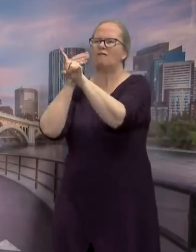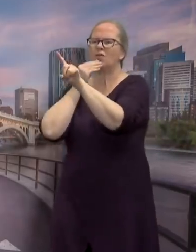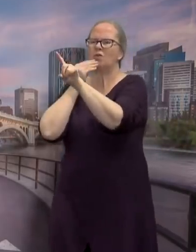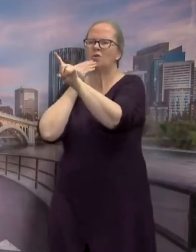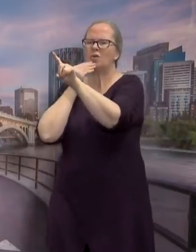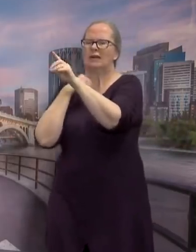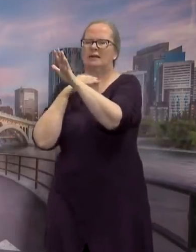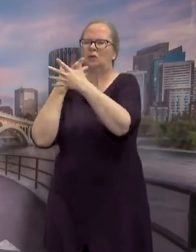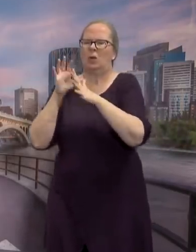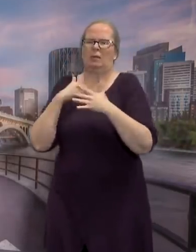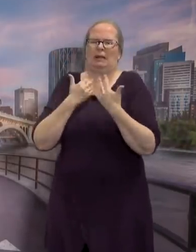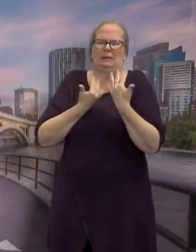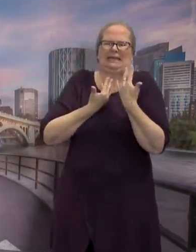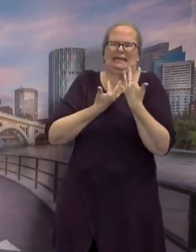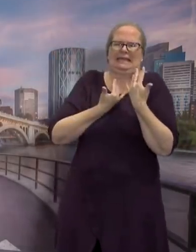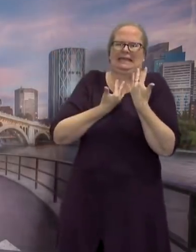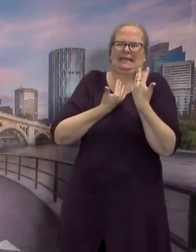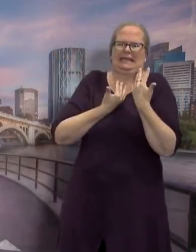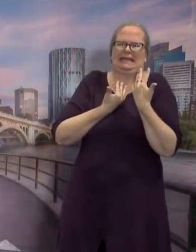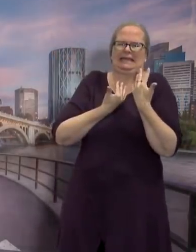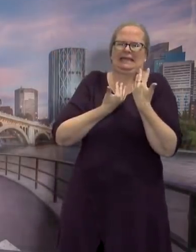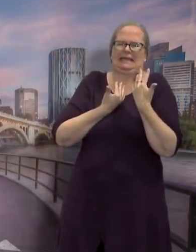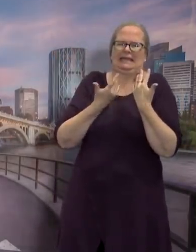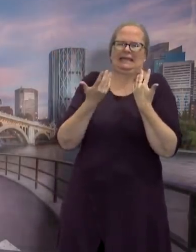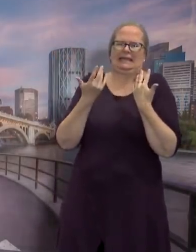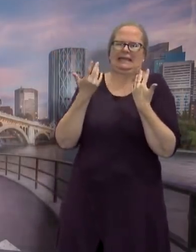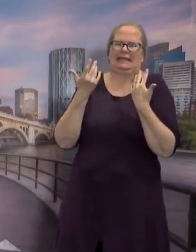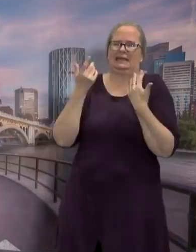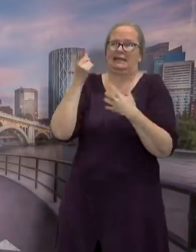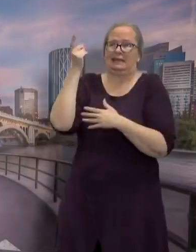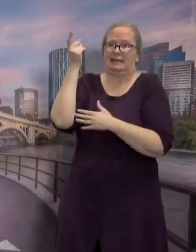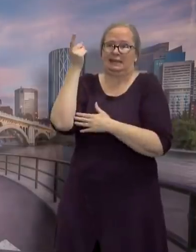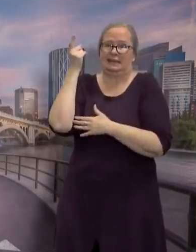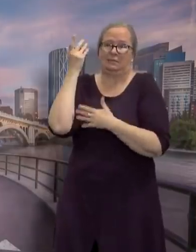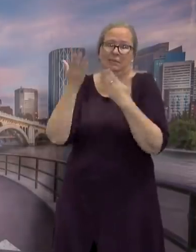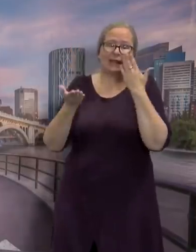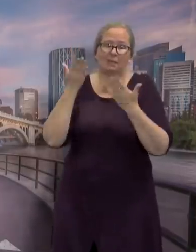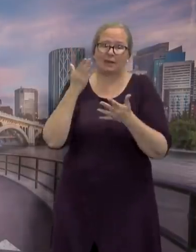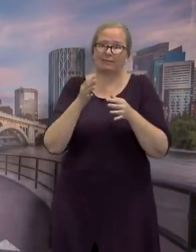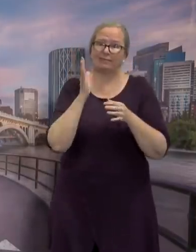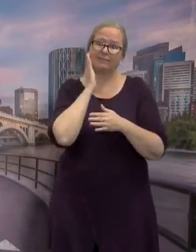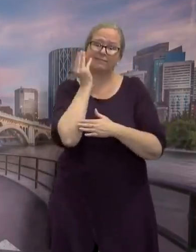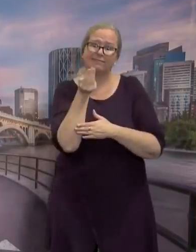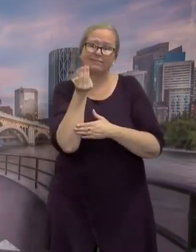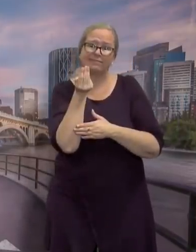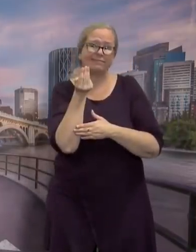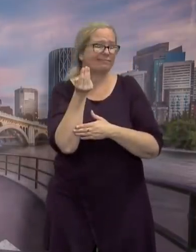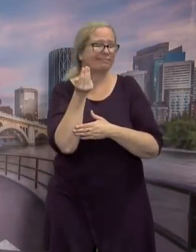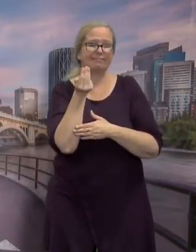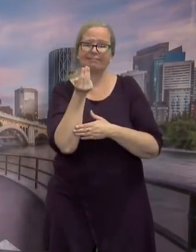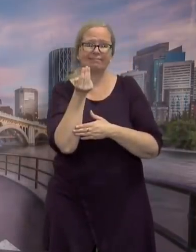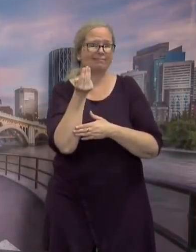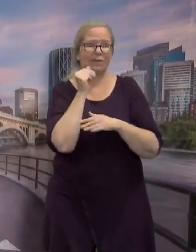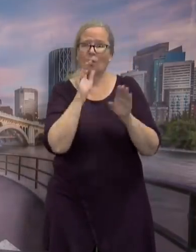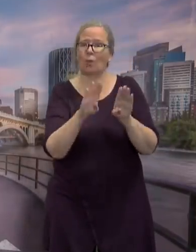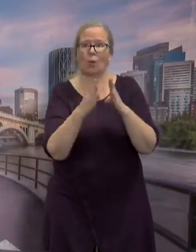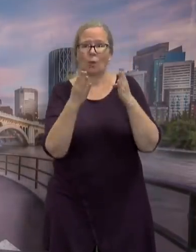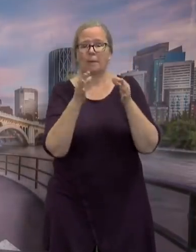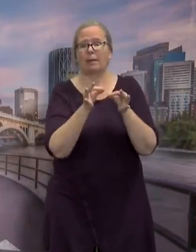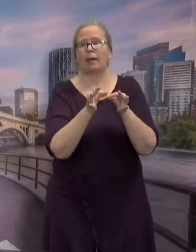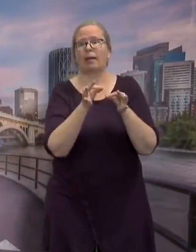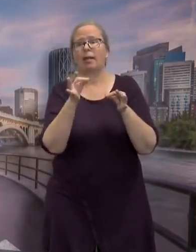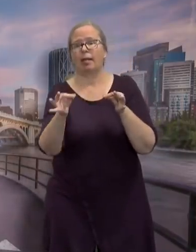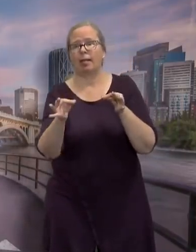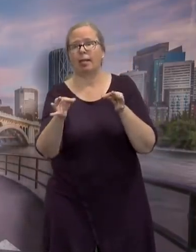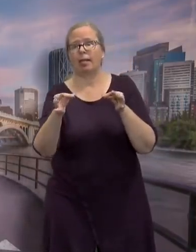open on Monday. You may see some opening over the few days after that. You may see some saying, you know what, I'm going to hold back for dine-in